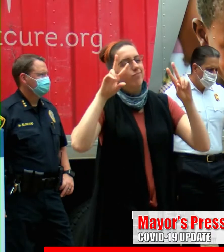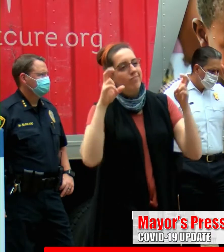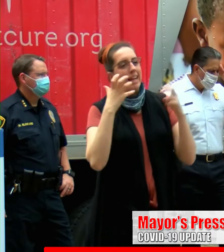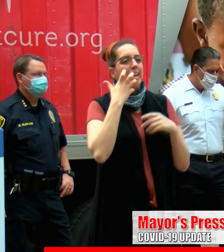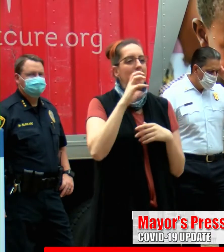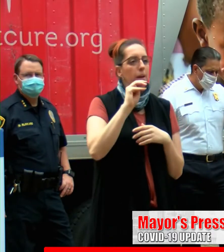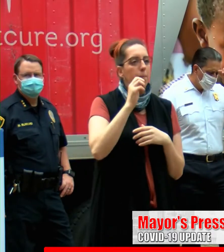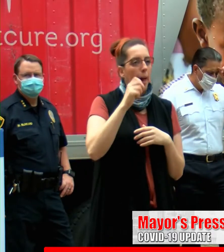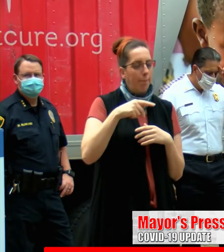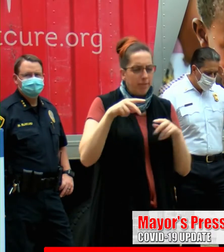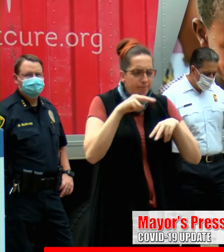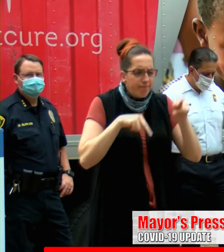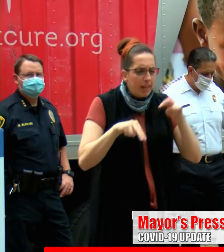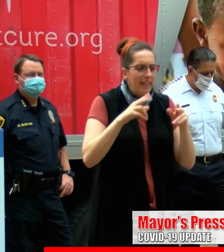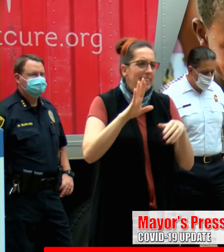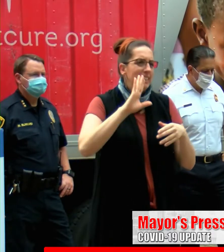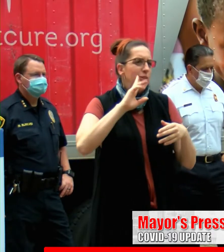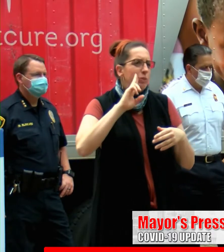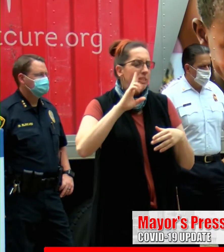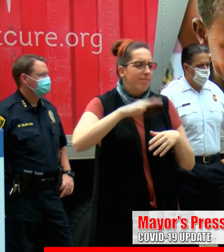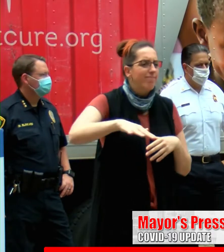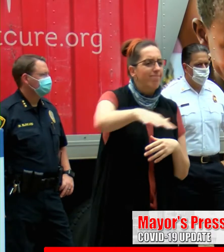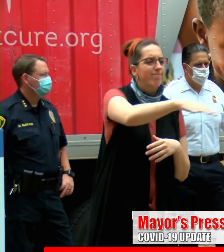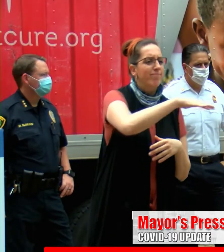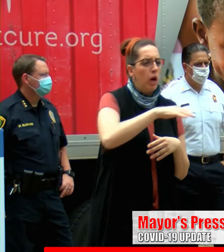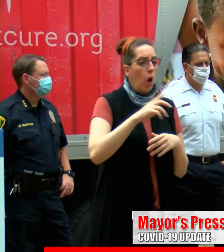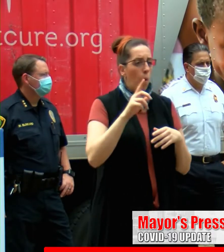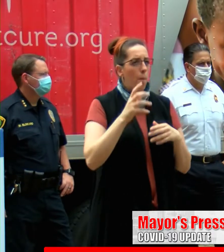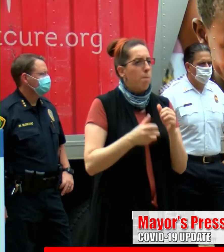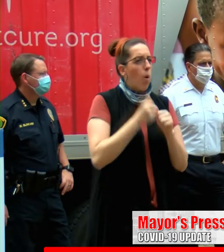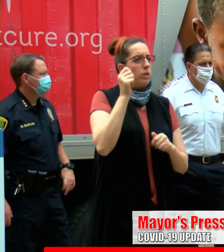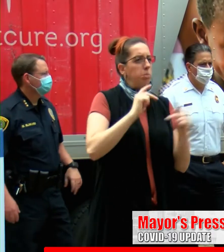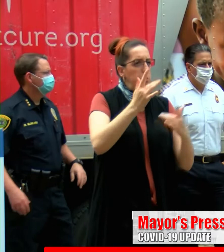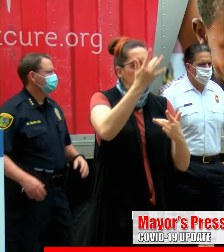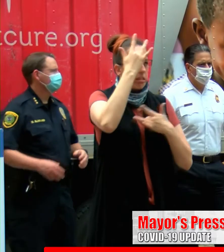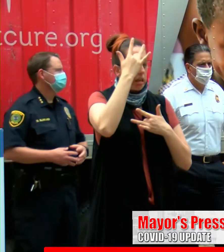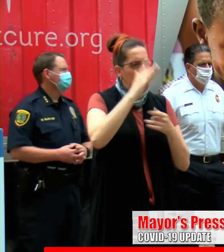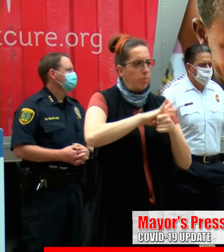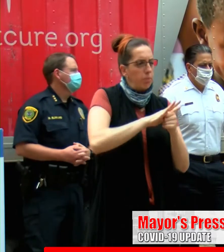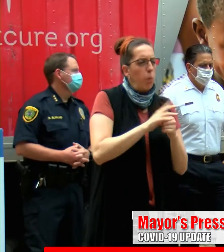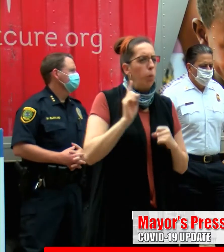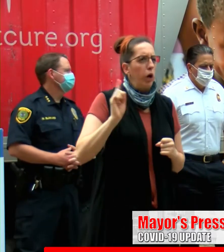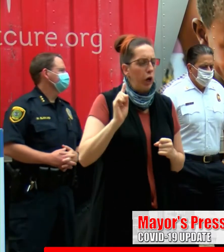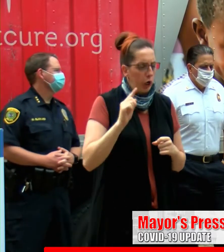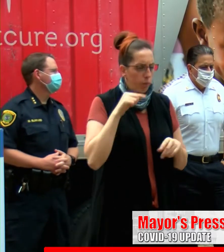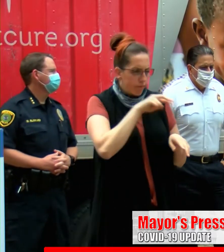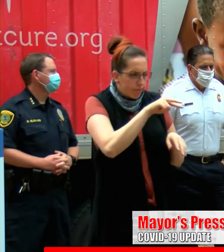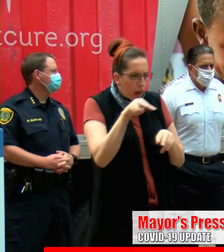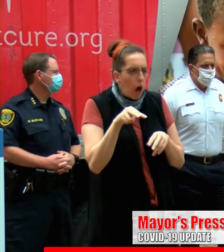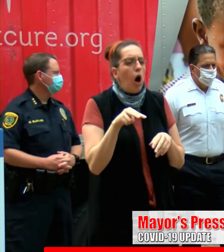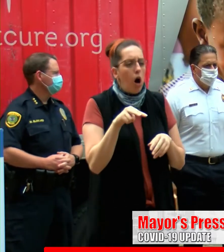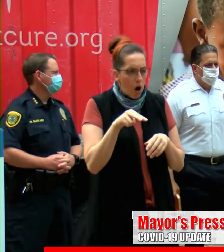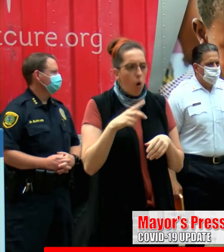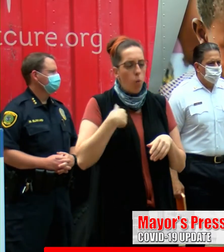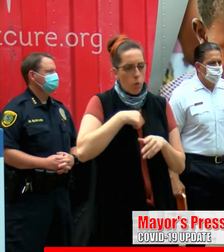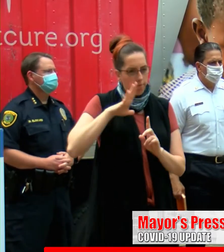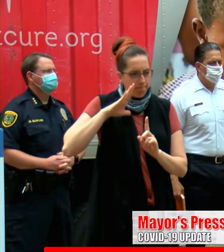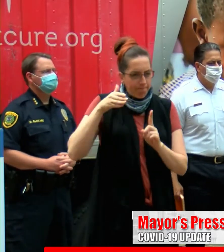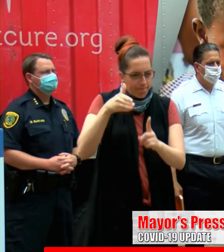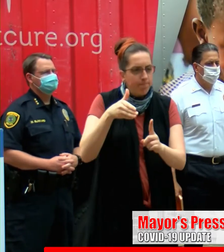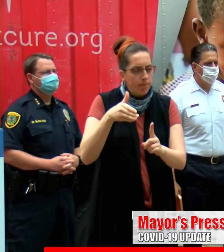city of Houston, for example, these persons live, so we can be more targeted and strategic in directing